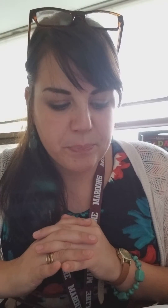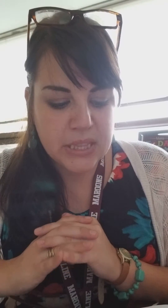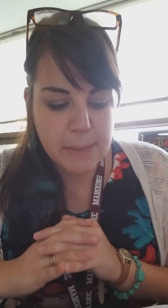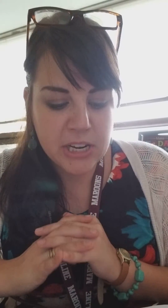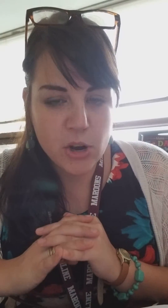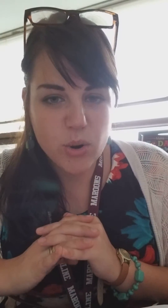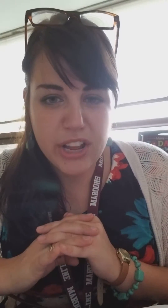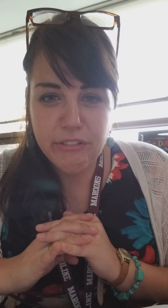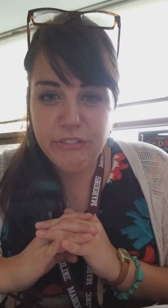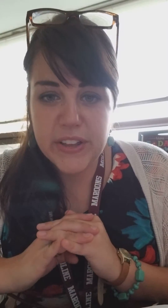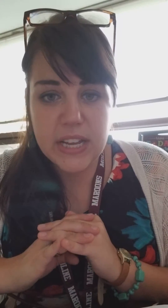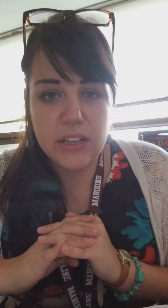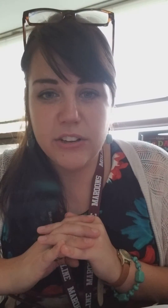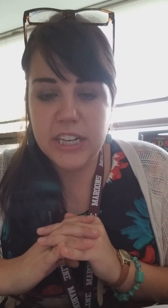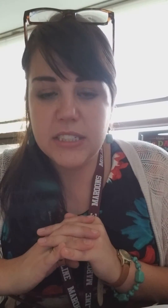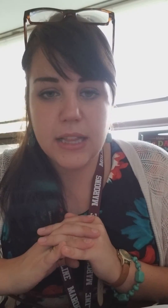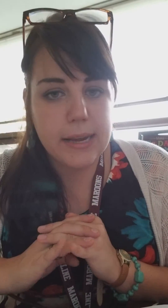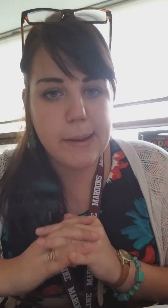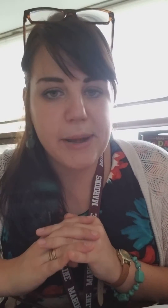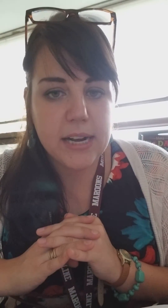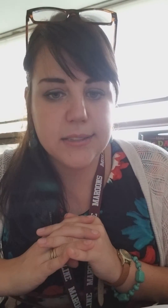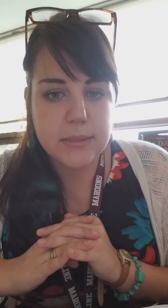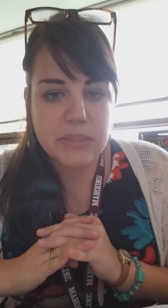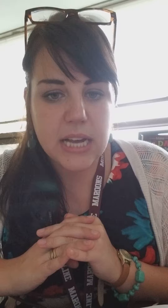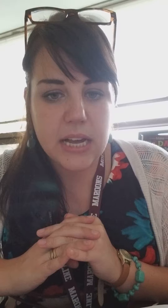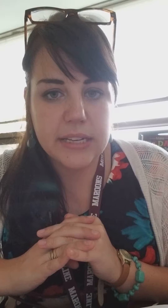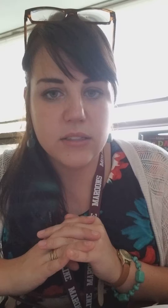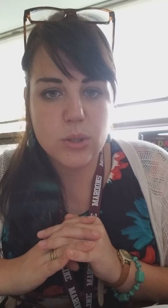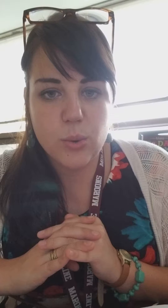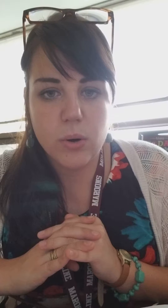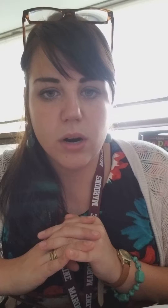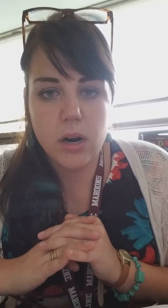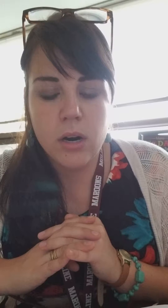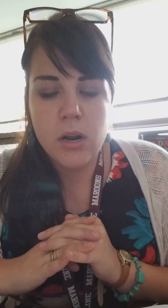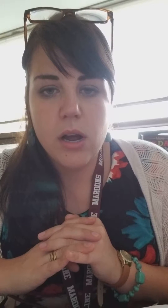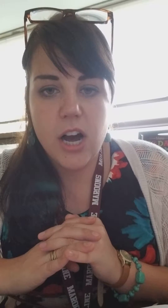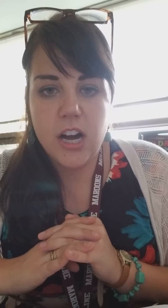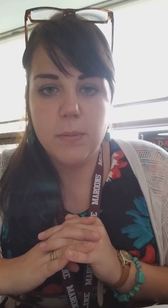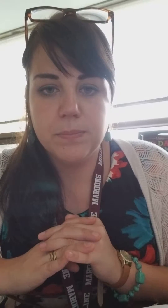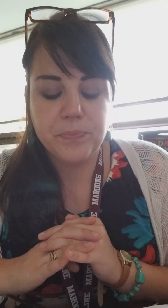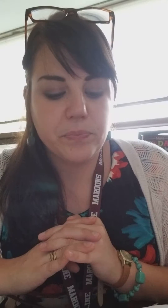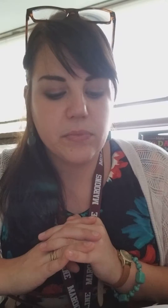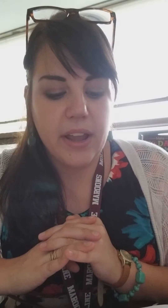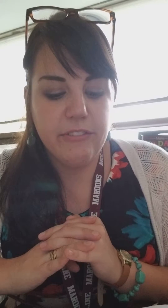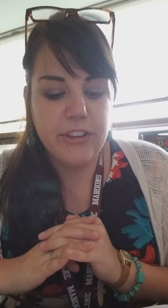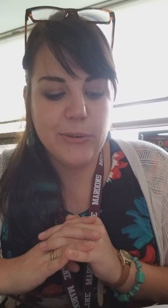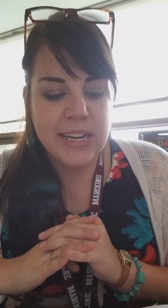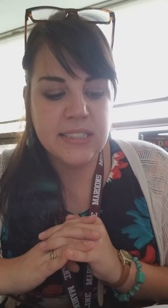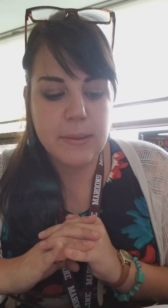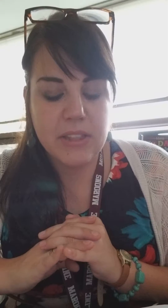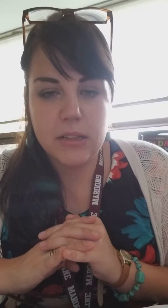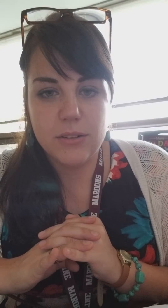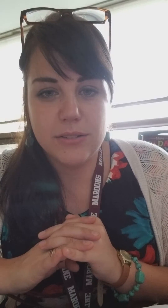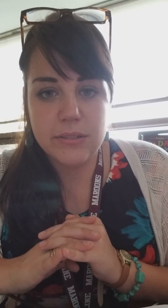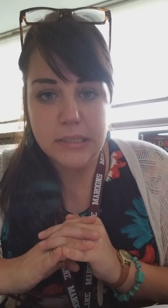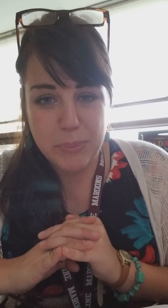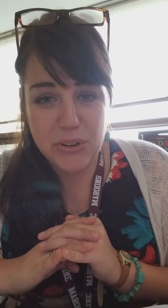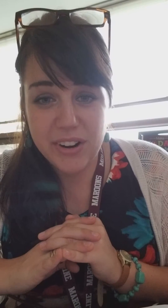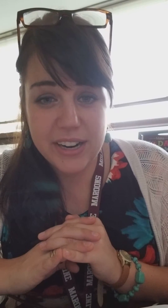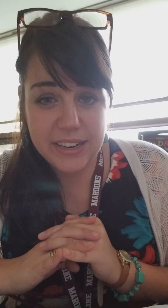let me know if you need to like cut back on some signs, or if you need something a little simpler, I can